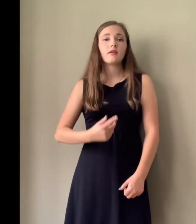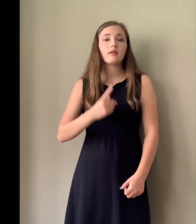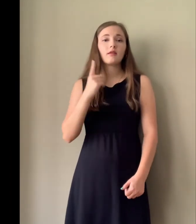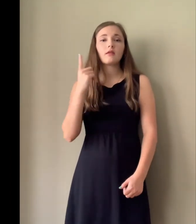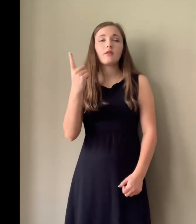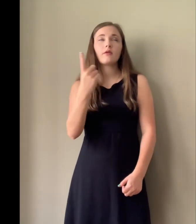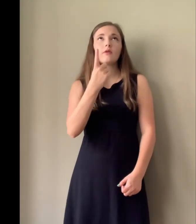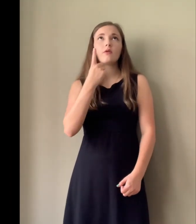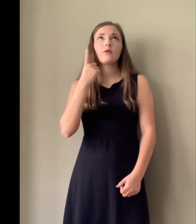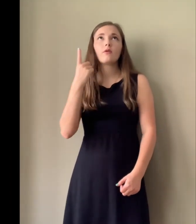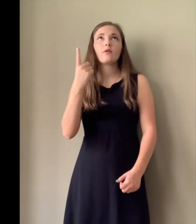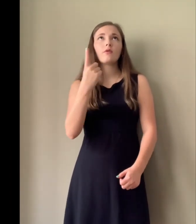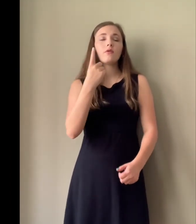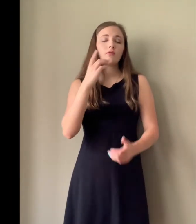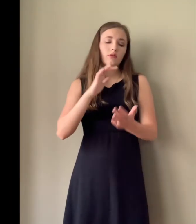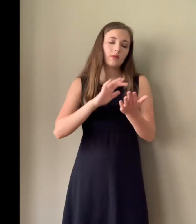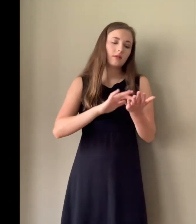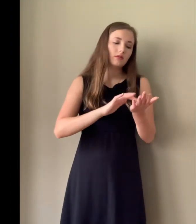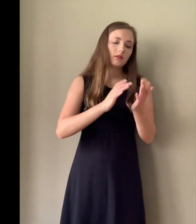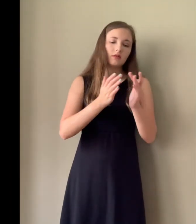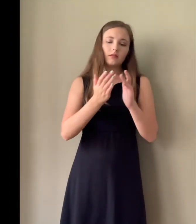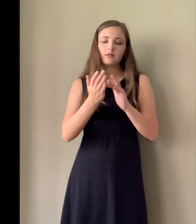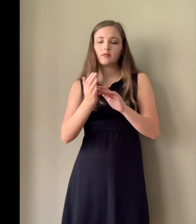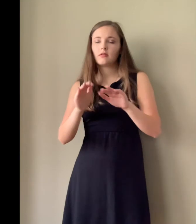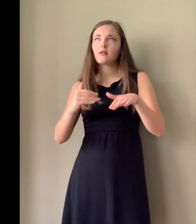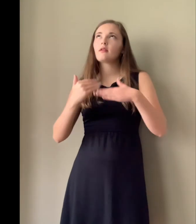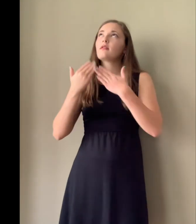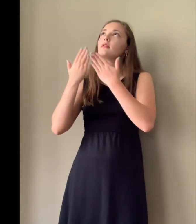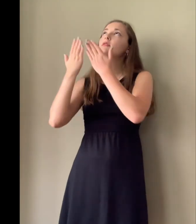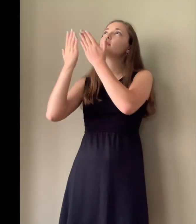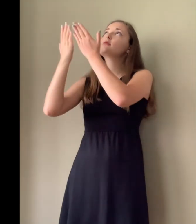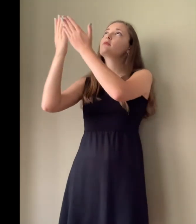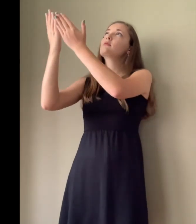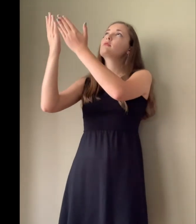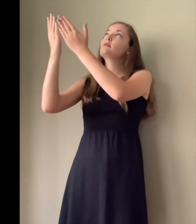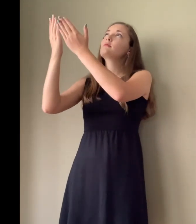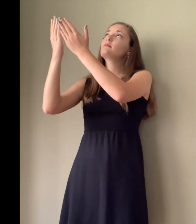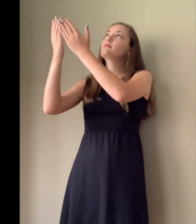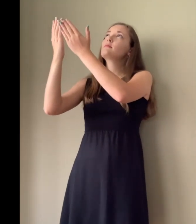me. Only Jesus.